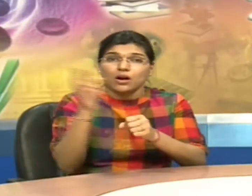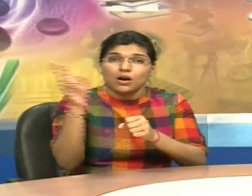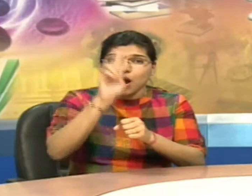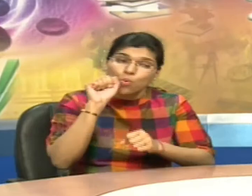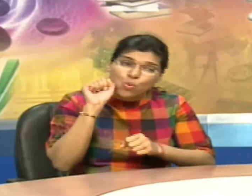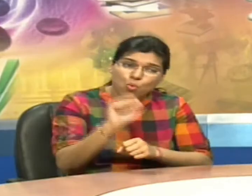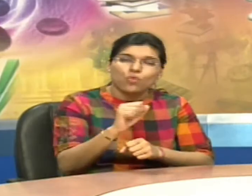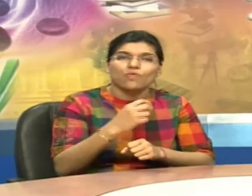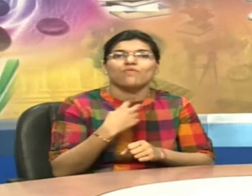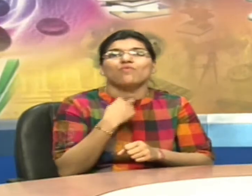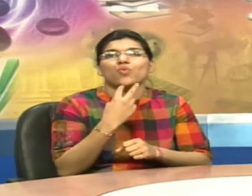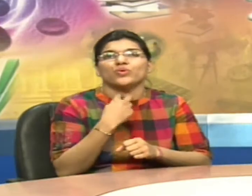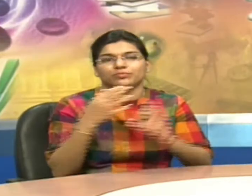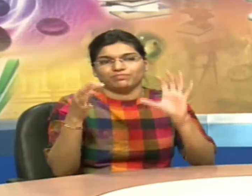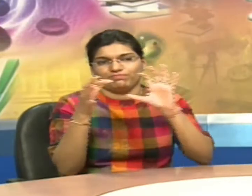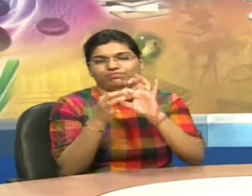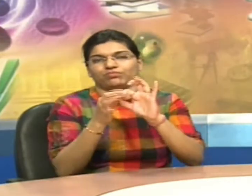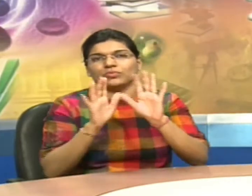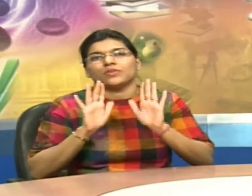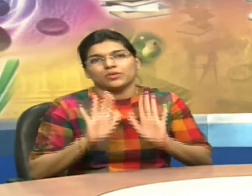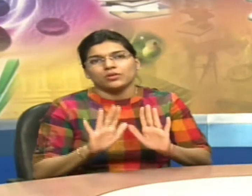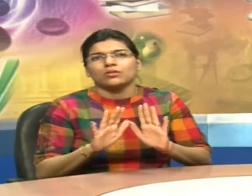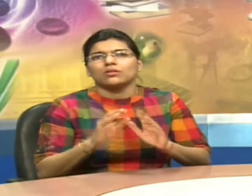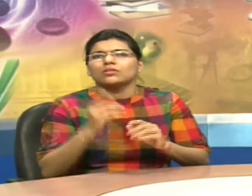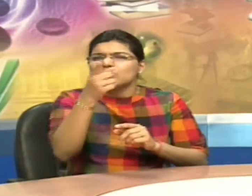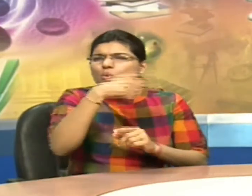Which rule and grammatical structure are followed in it?